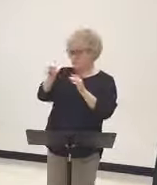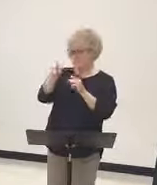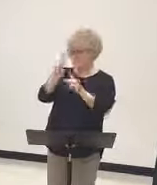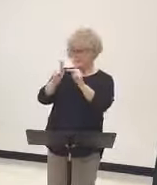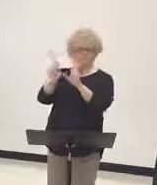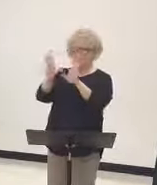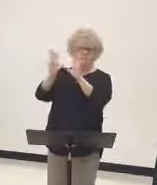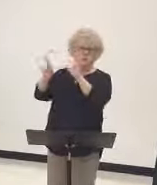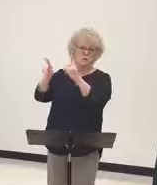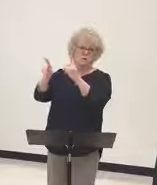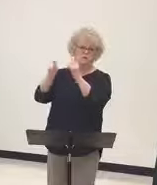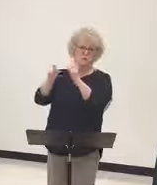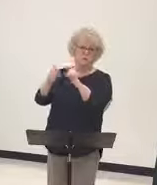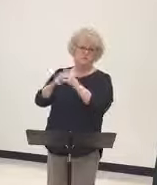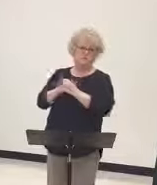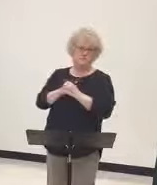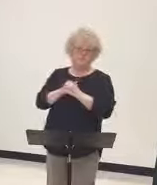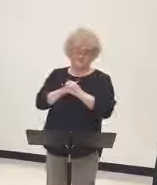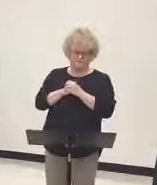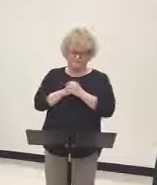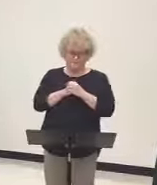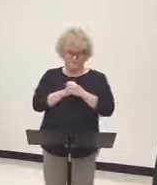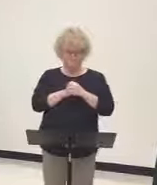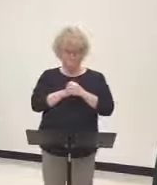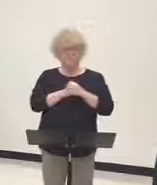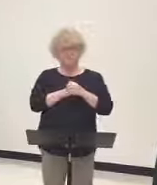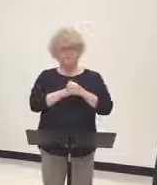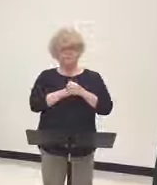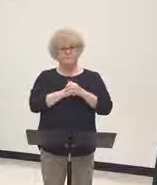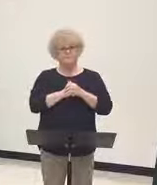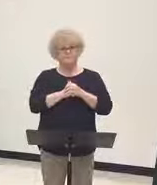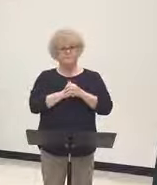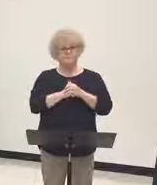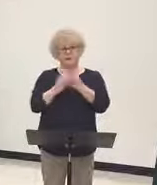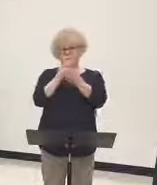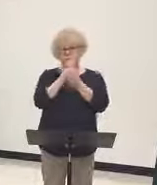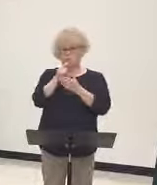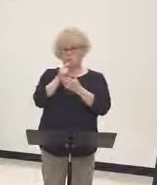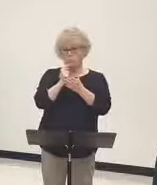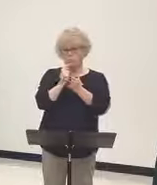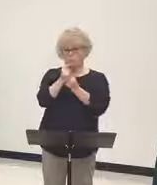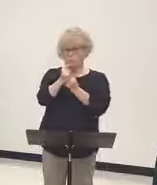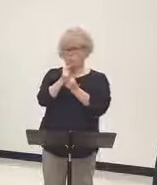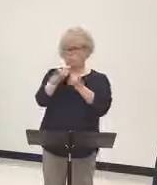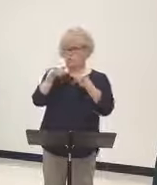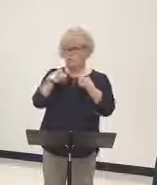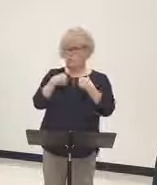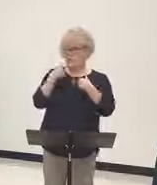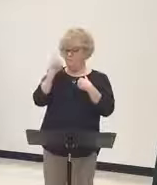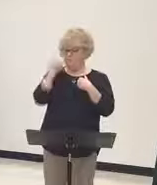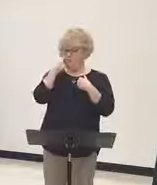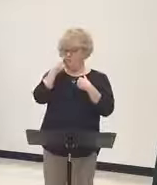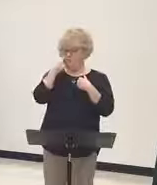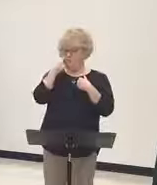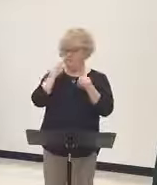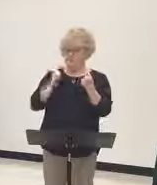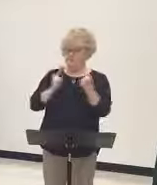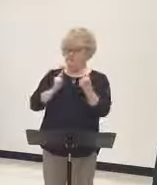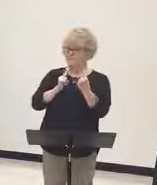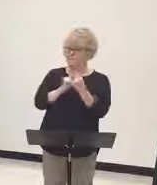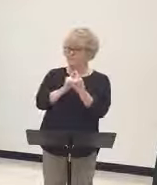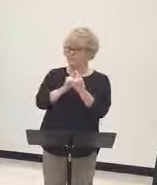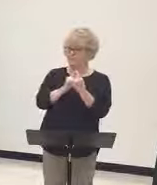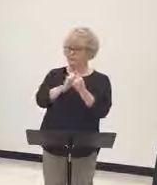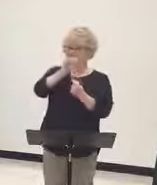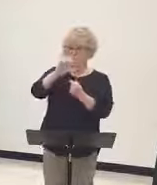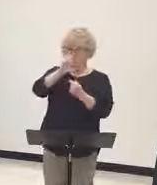in Jesuit spirituality. You know, I've shared with you that I have recently encountered